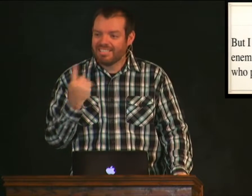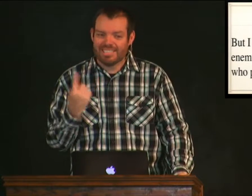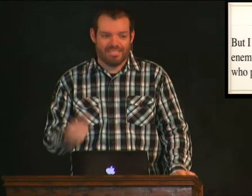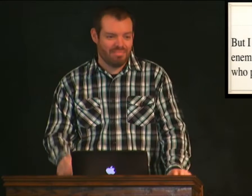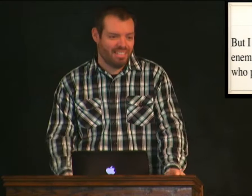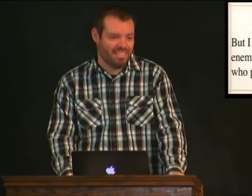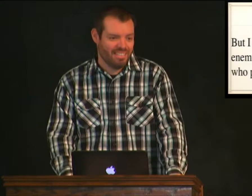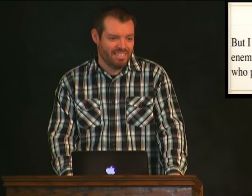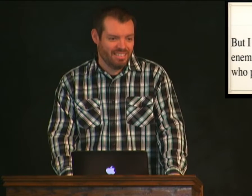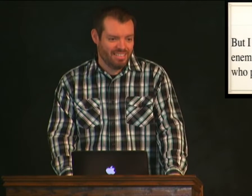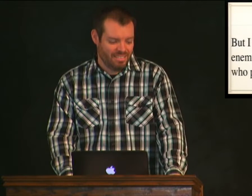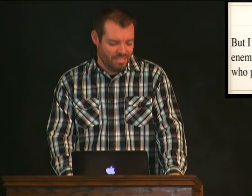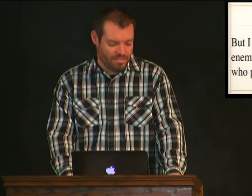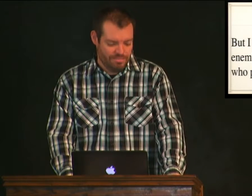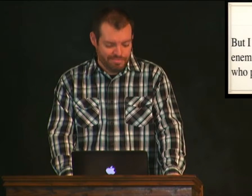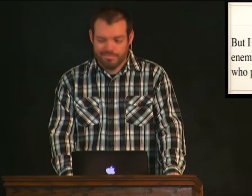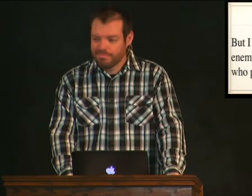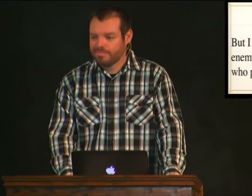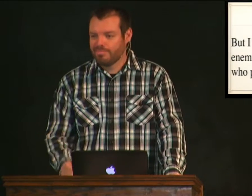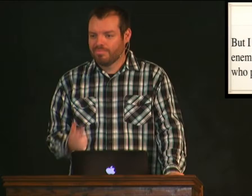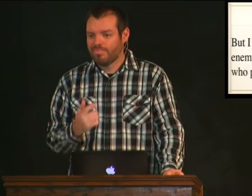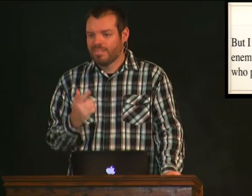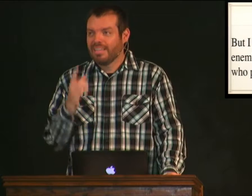That tells us something.